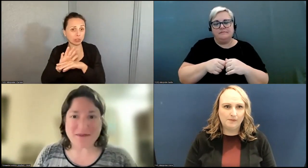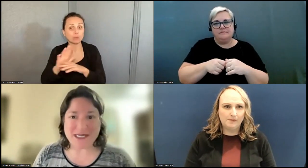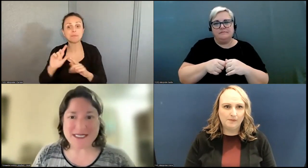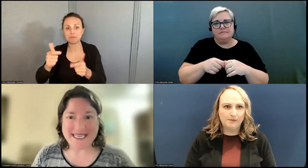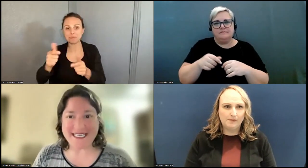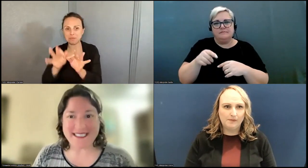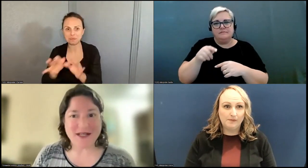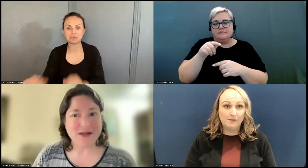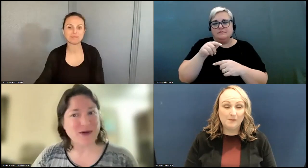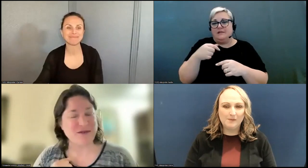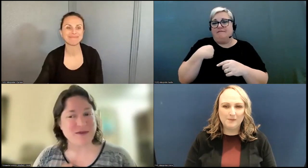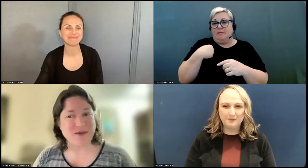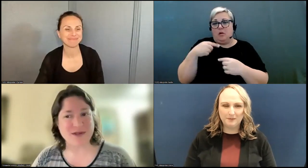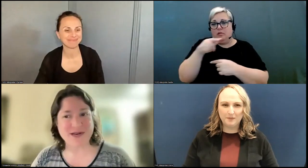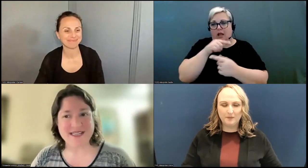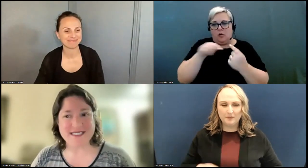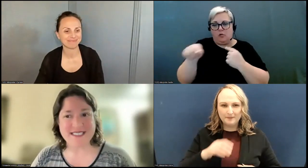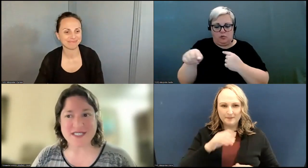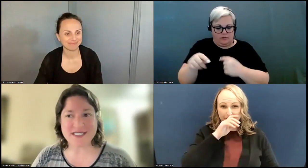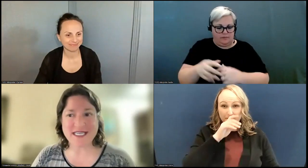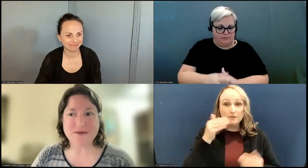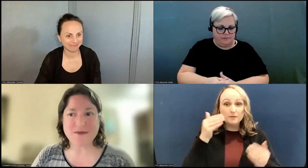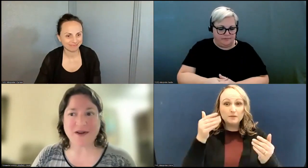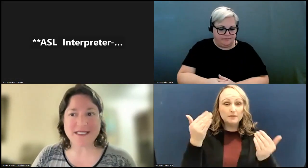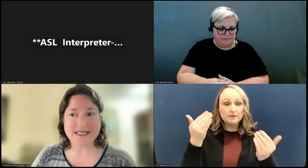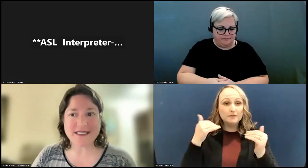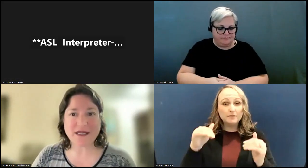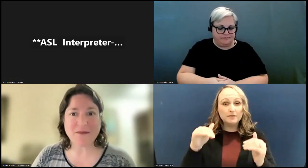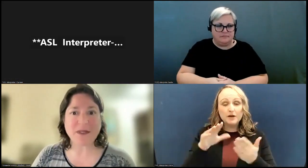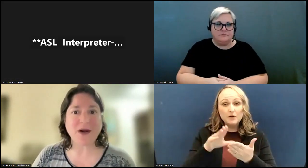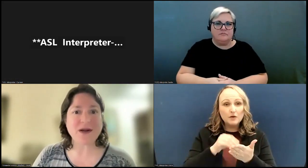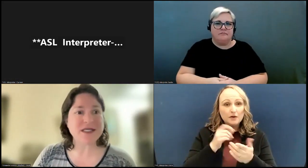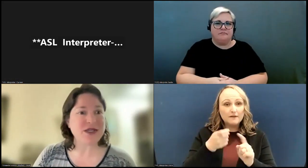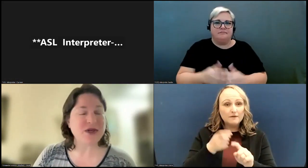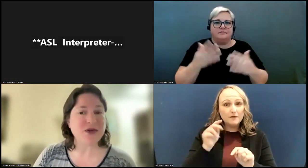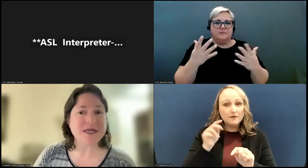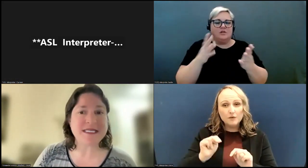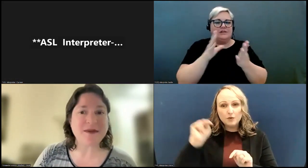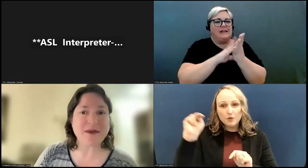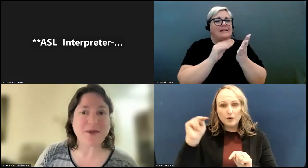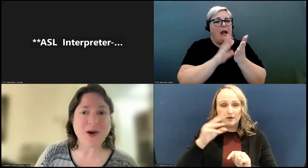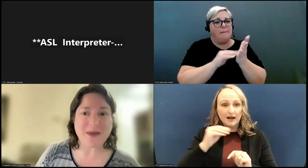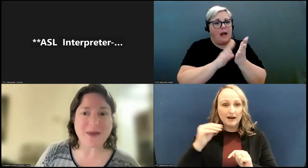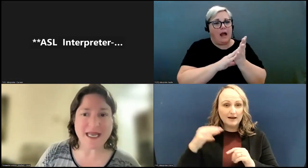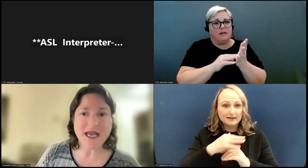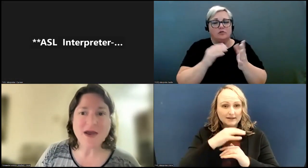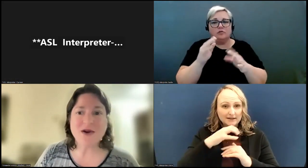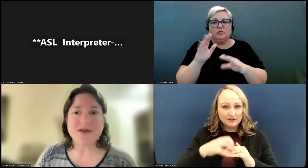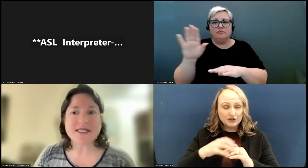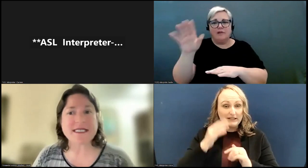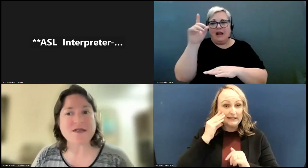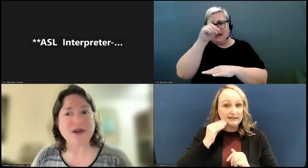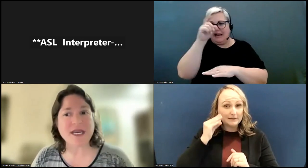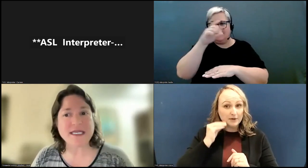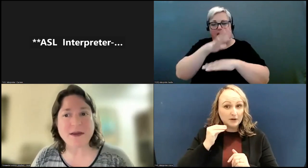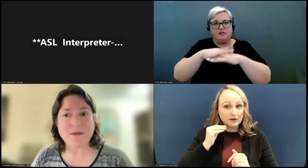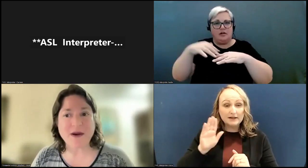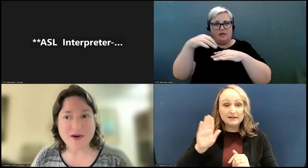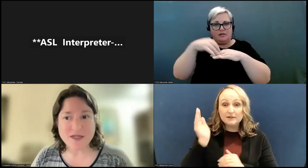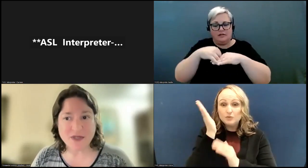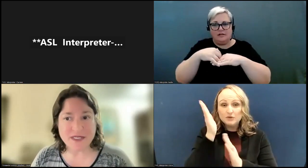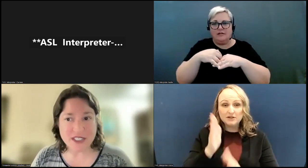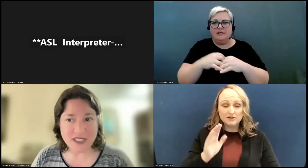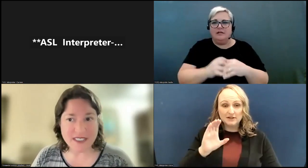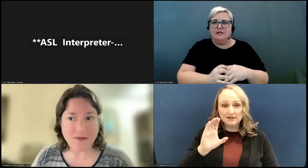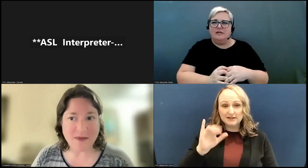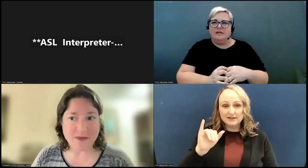final segment in Learning from Northern and Indigenous Experiences belongs to Symbia Barnaby, who discusses various